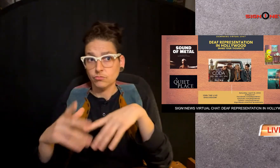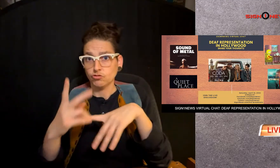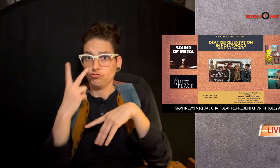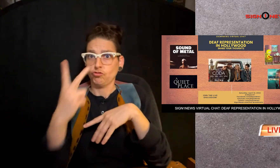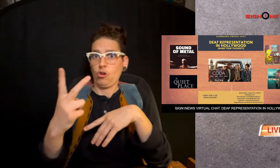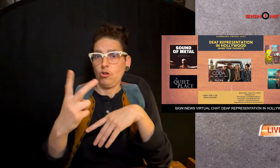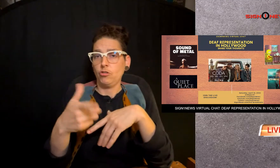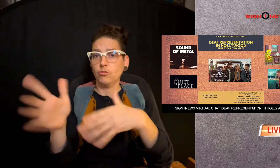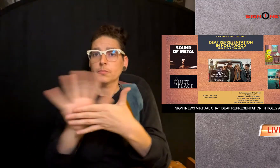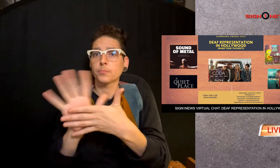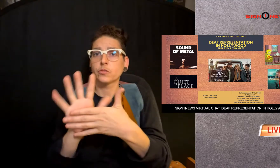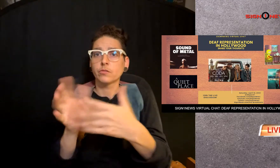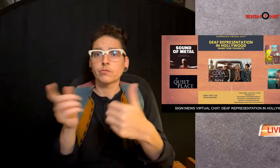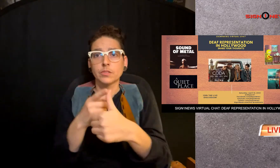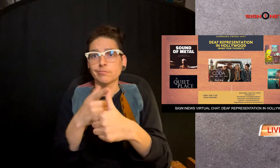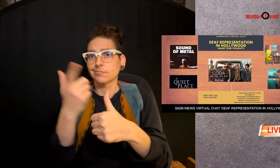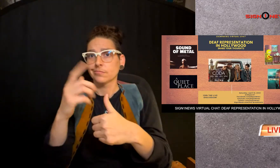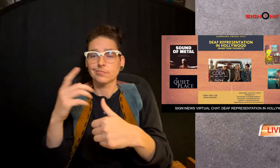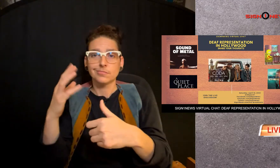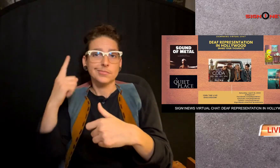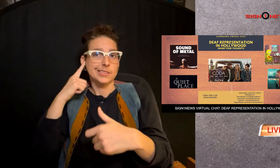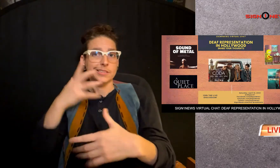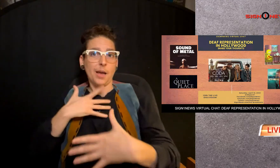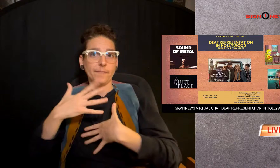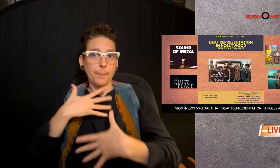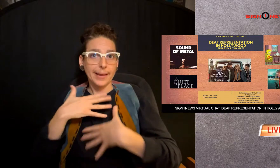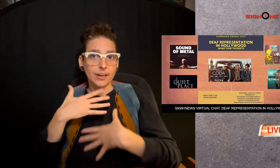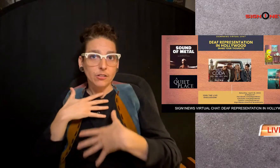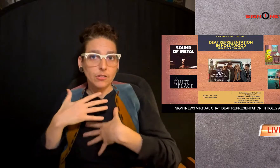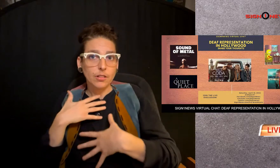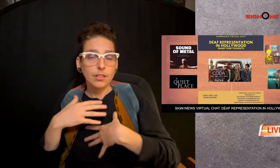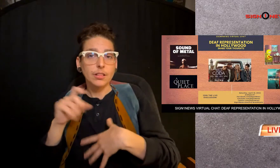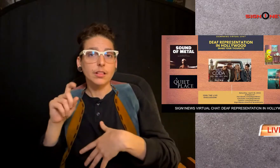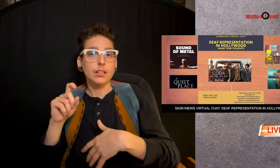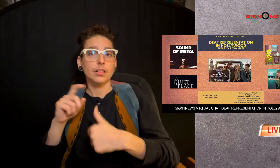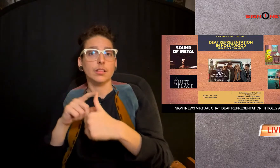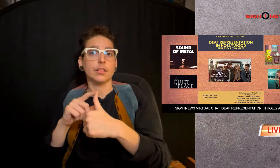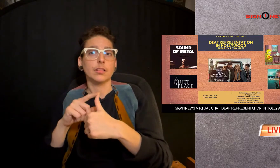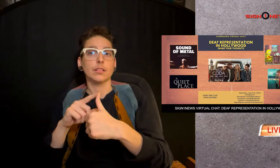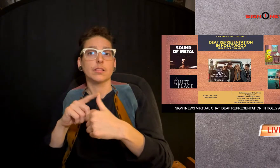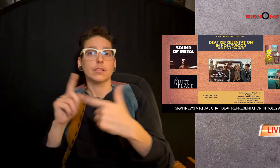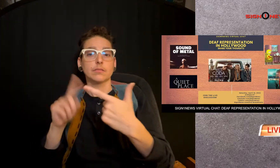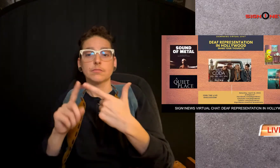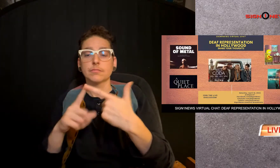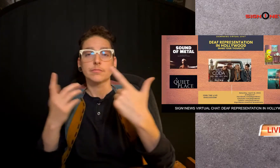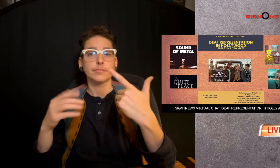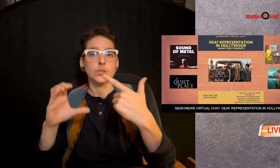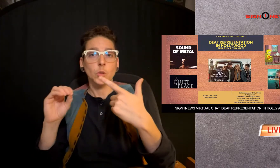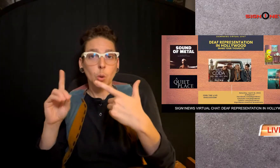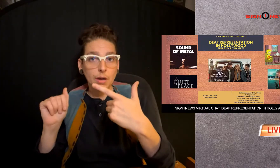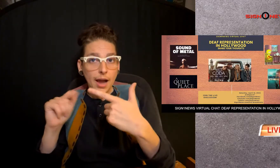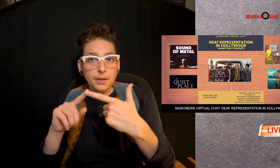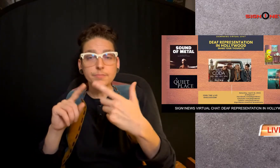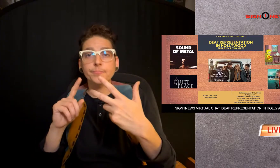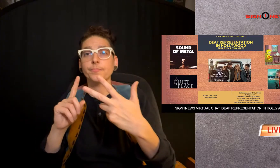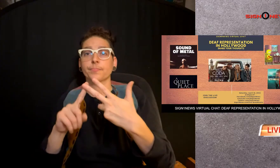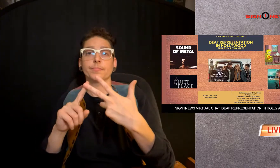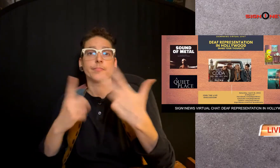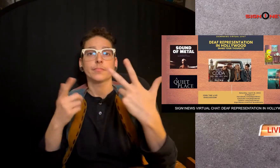how many of you how many of the movies have you seen? Sound of Metal, Coda,